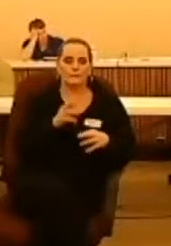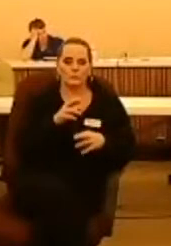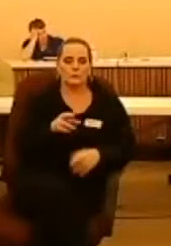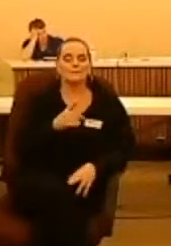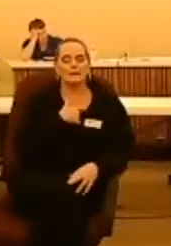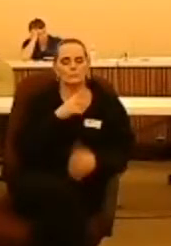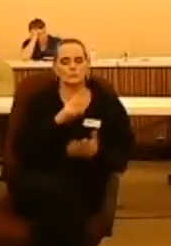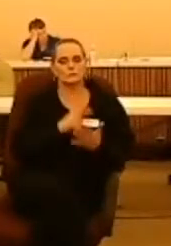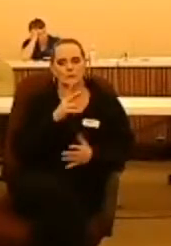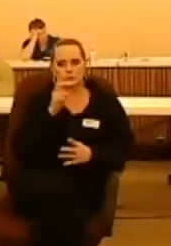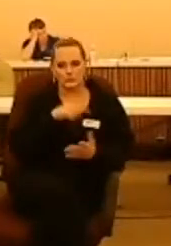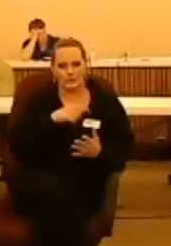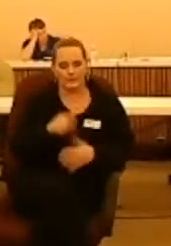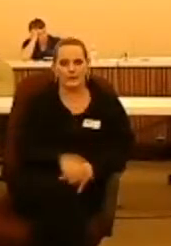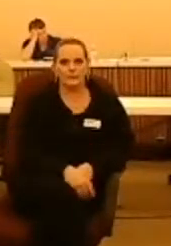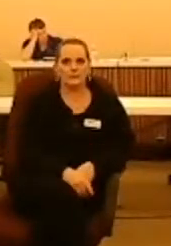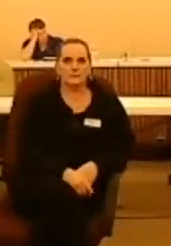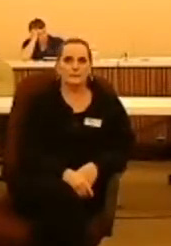check that.